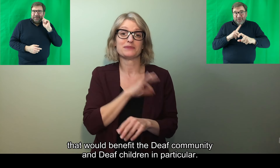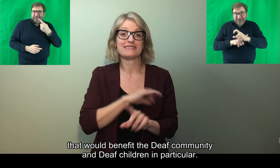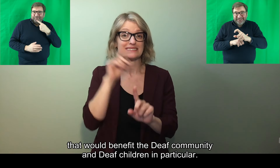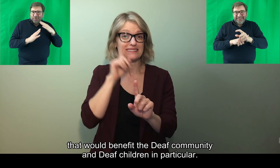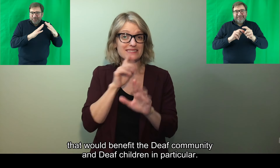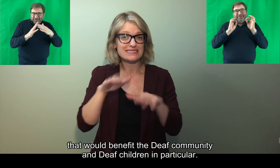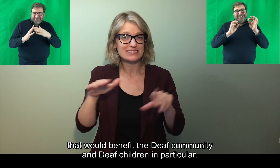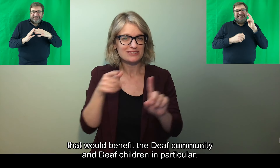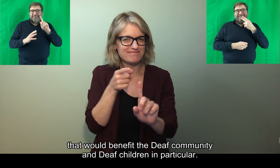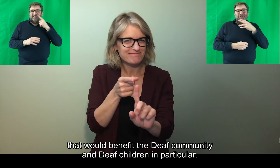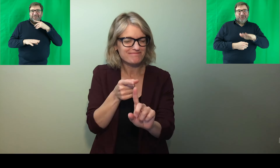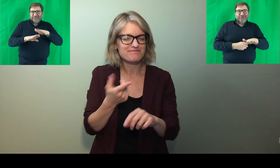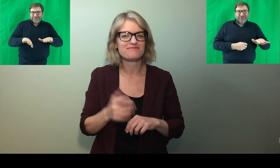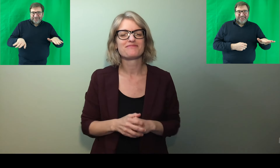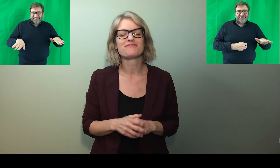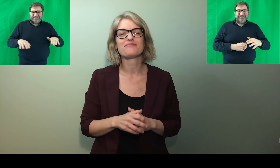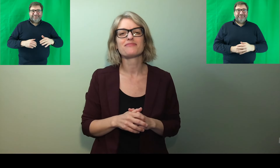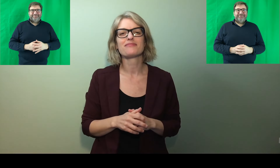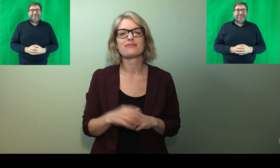and deaf children in particular.